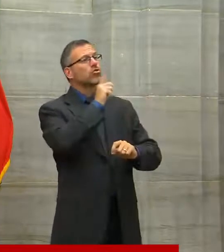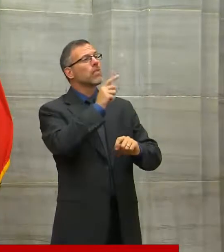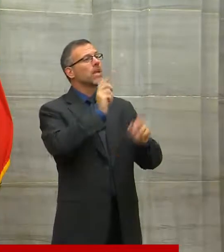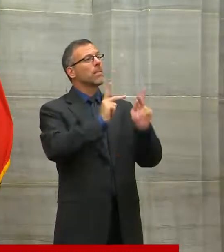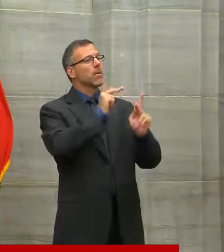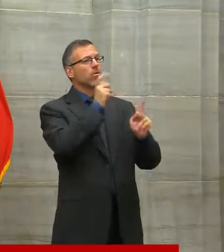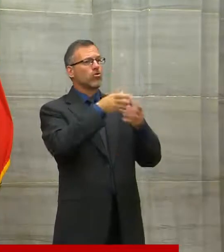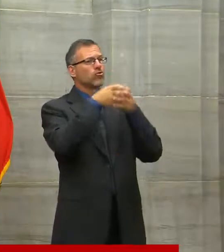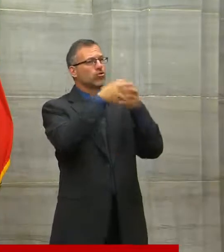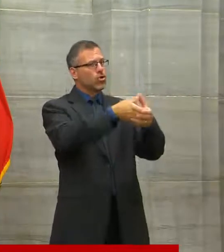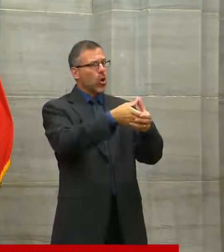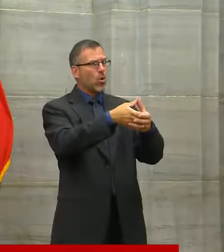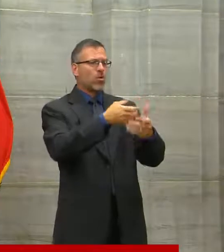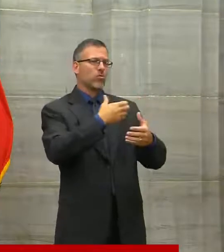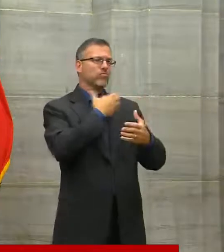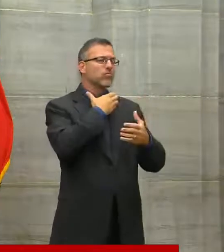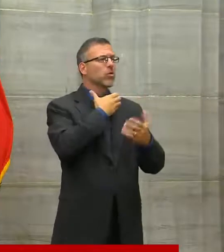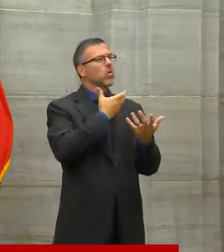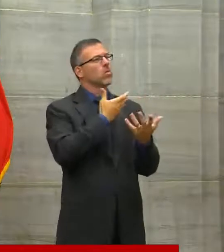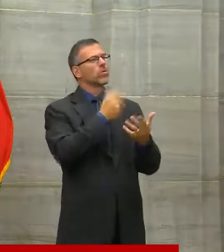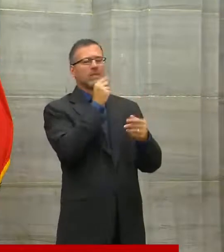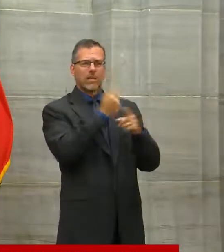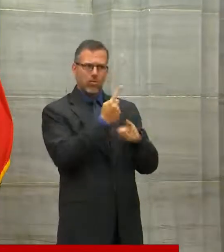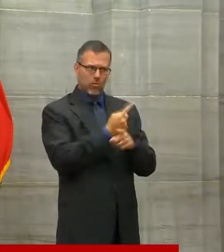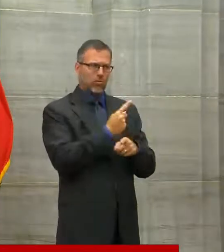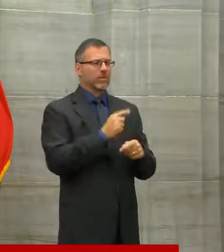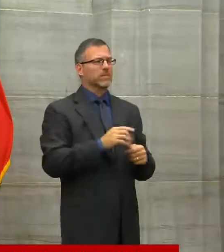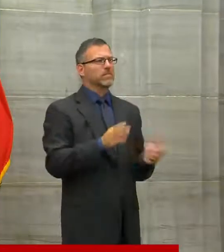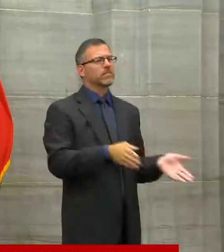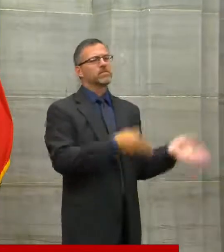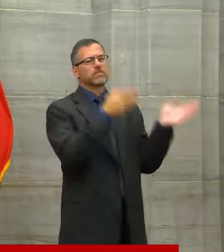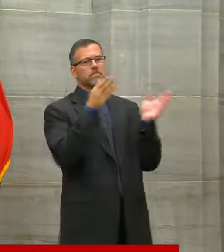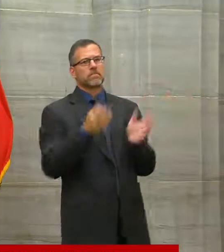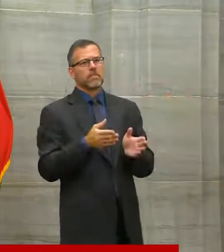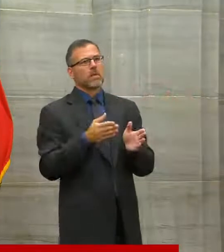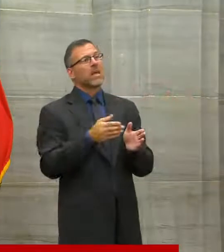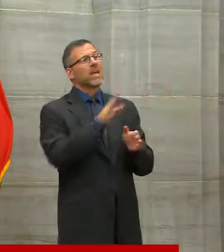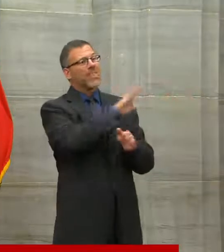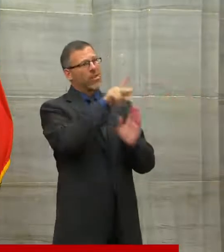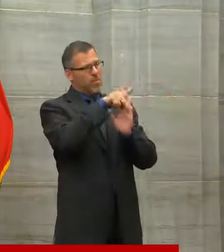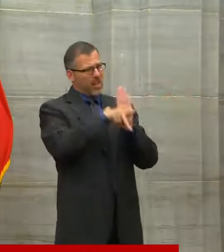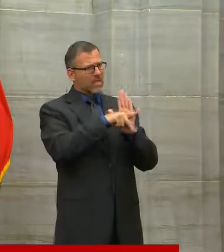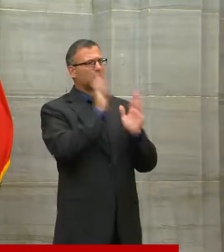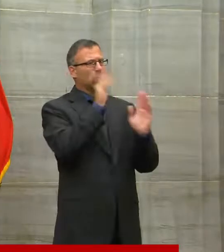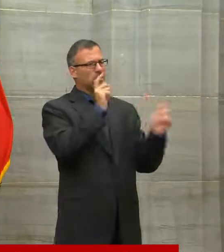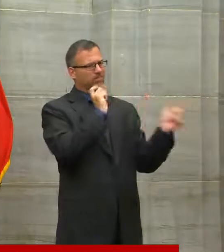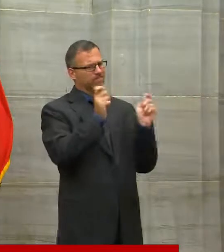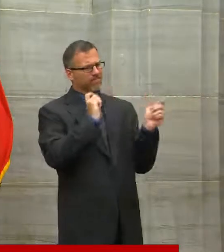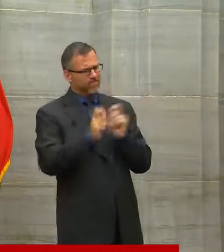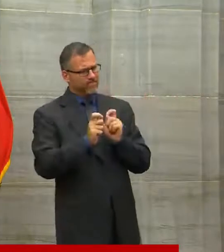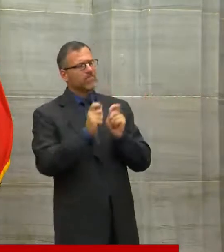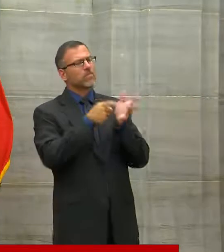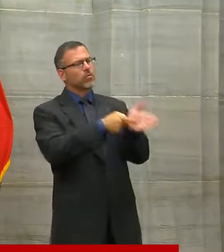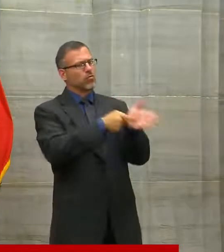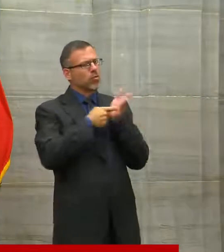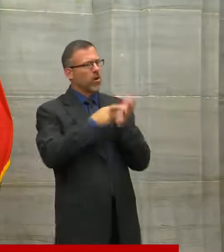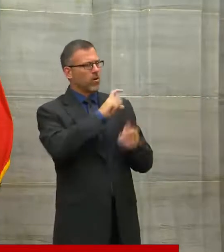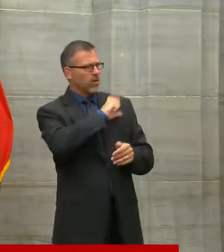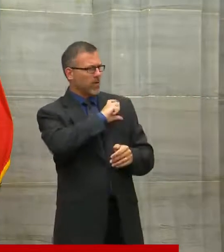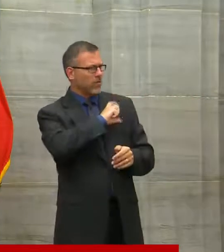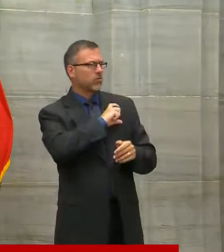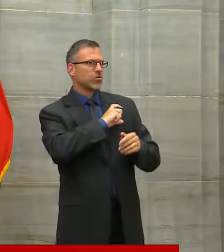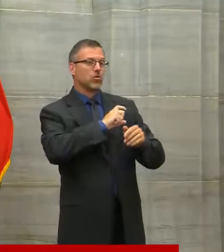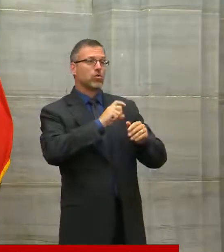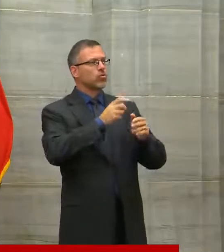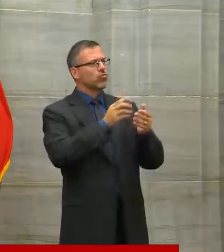technique. Duty to intervene policies will be reviewed and updated to require officers to act to prevent,